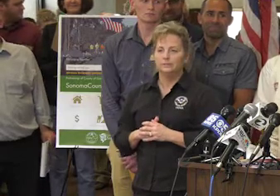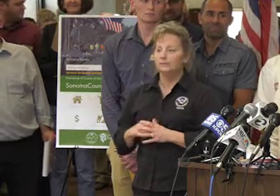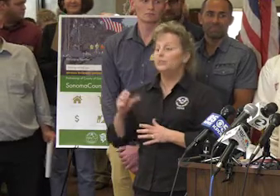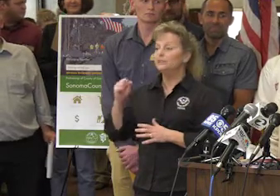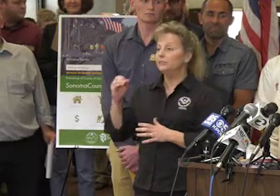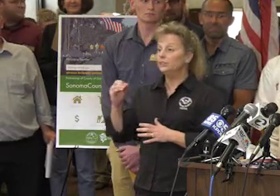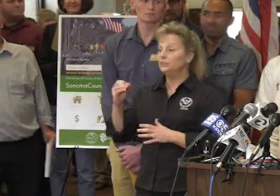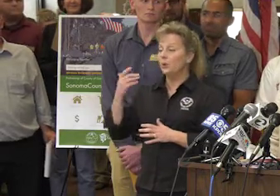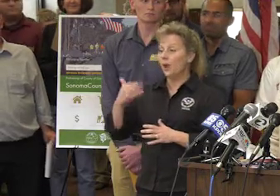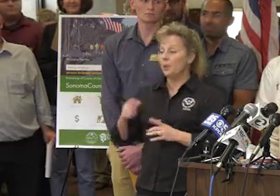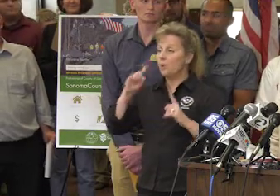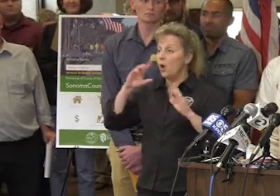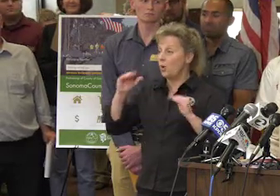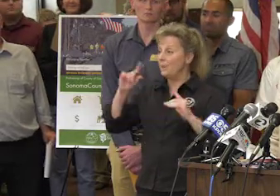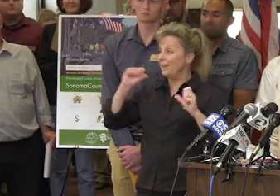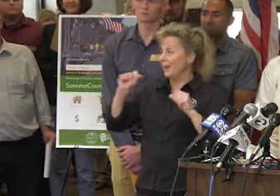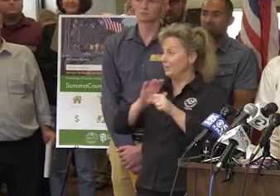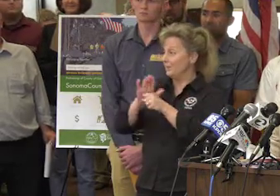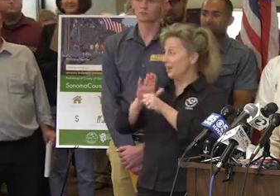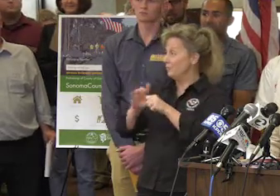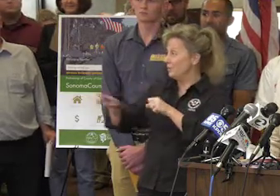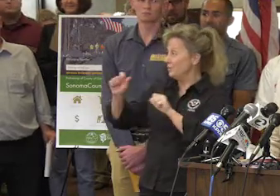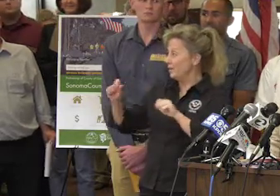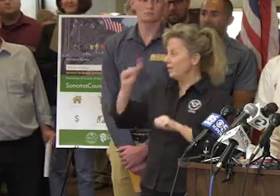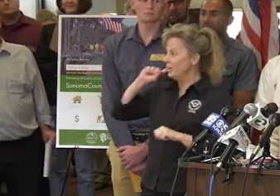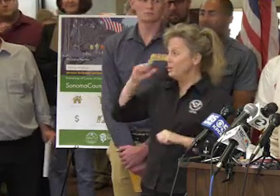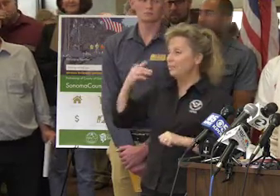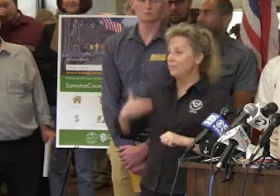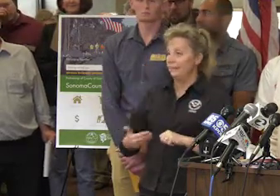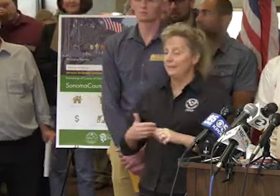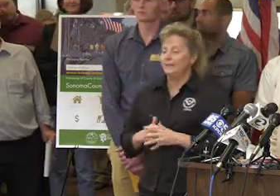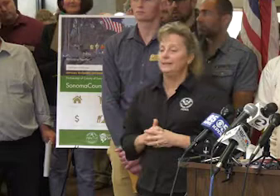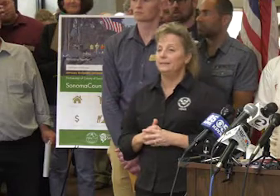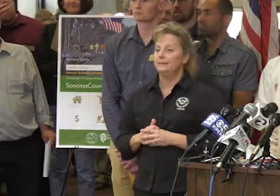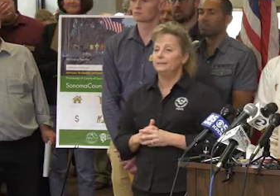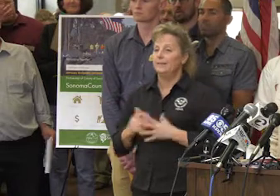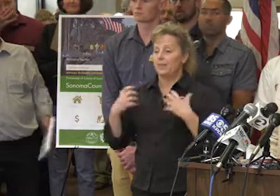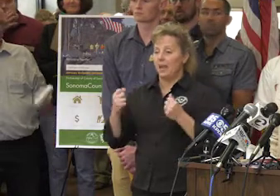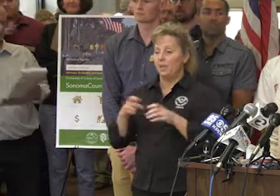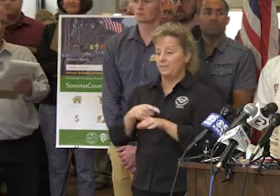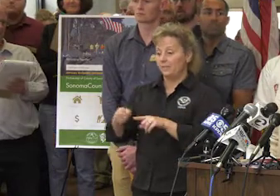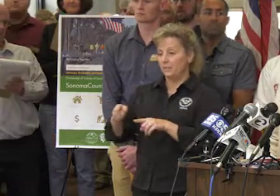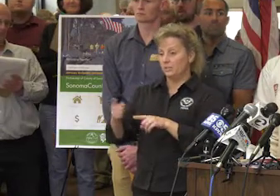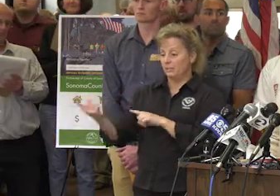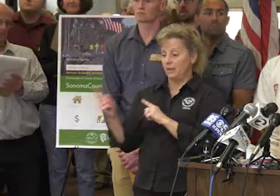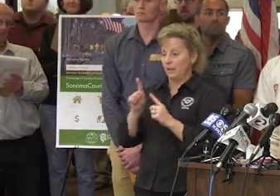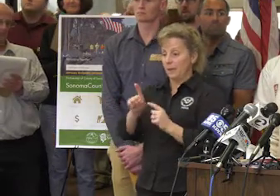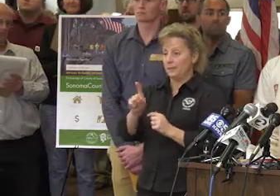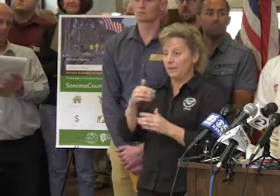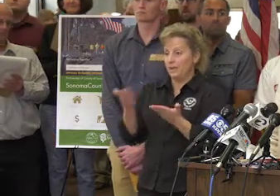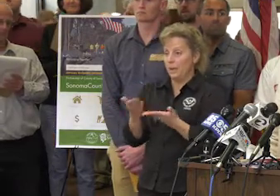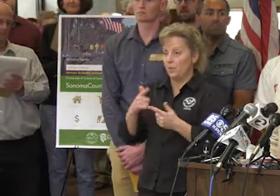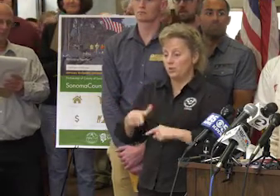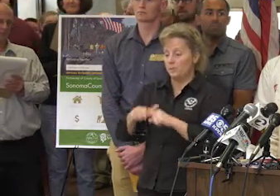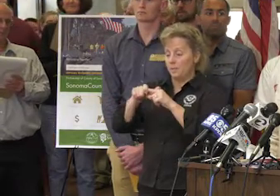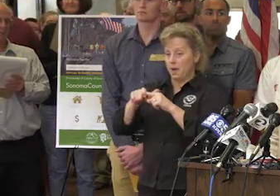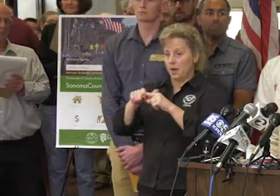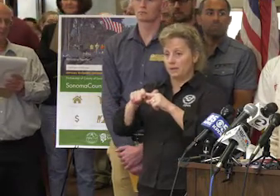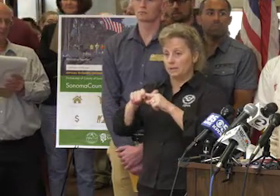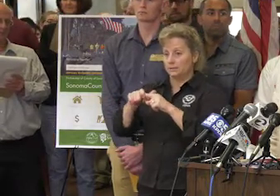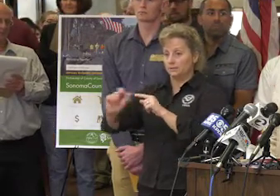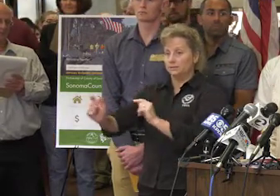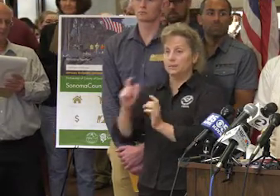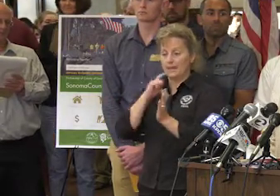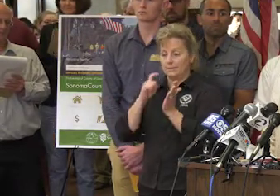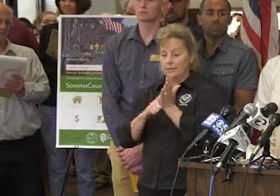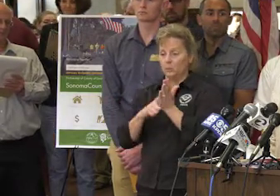So I'm going to hopefully be loud enough that all of you can hear me. As the health professional coming in here, I do want to pause and